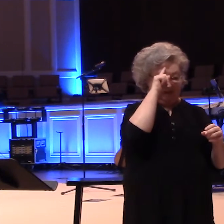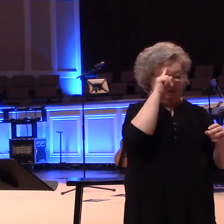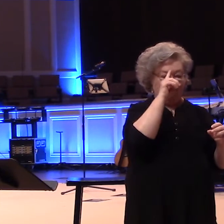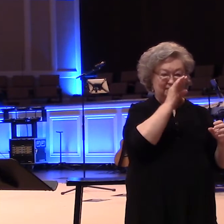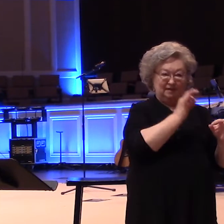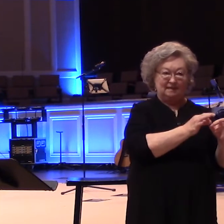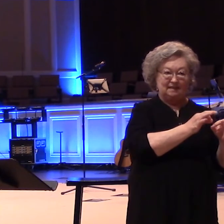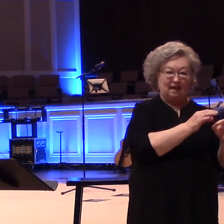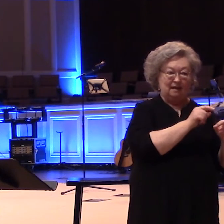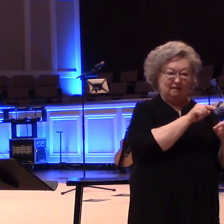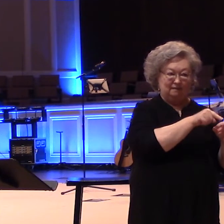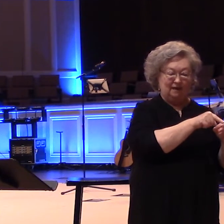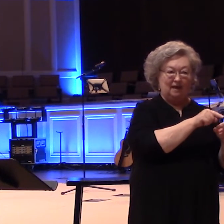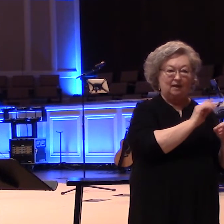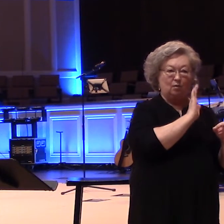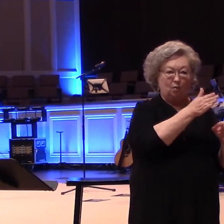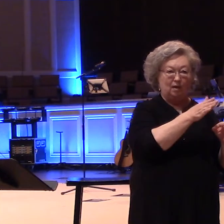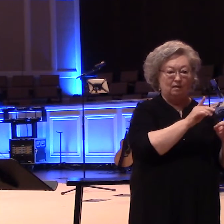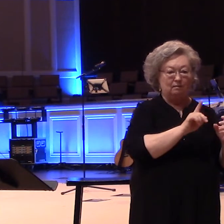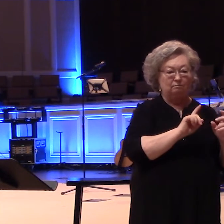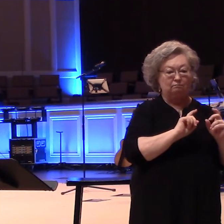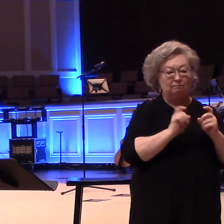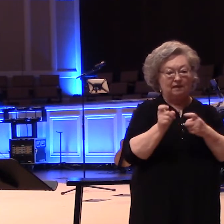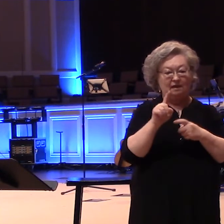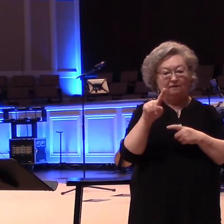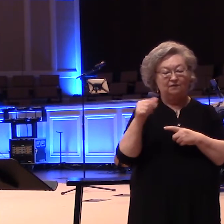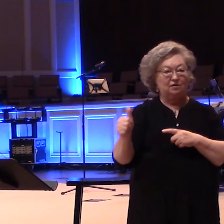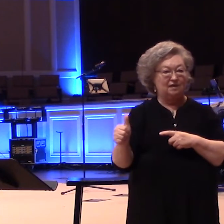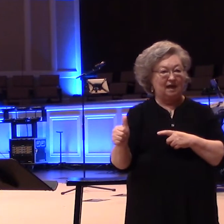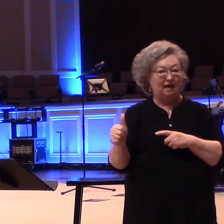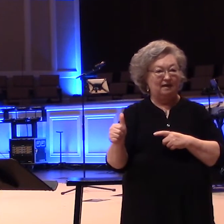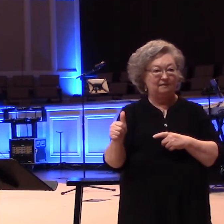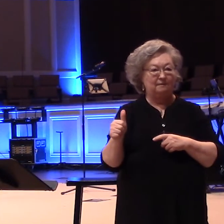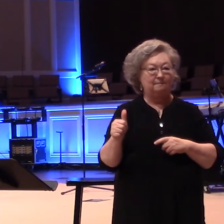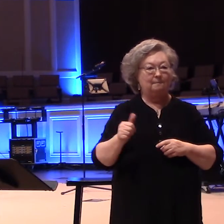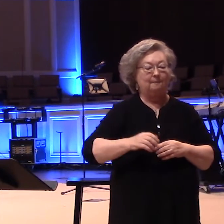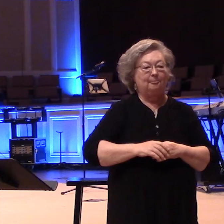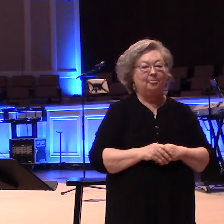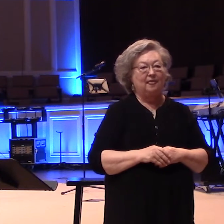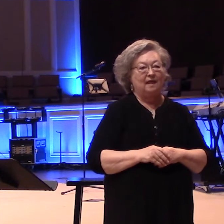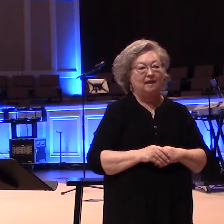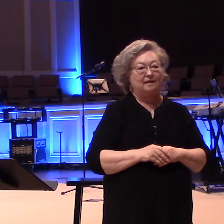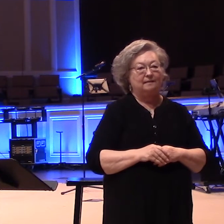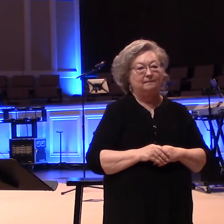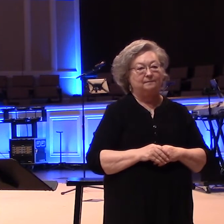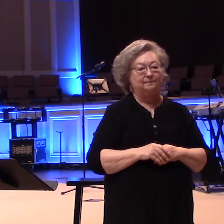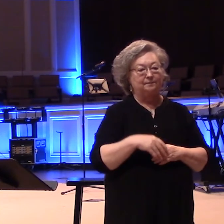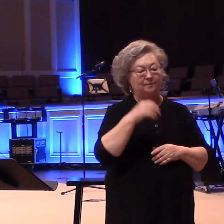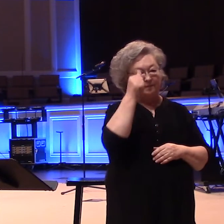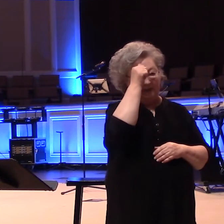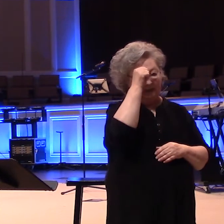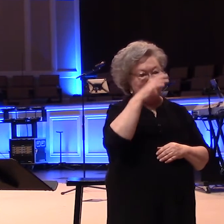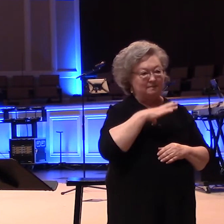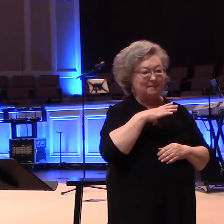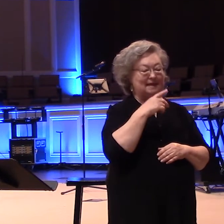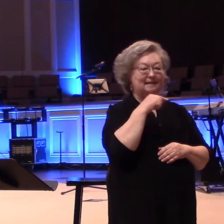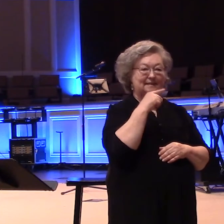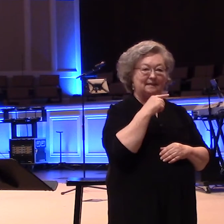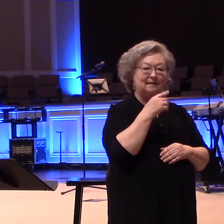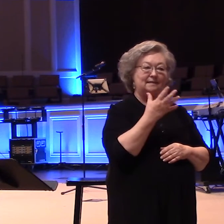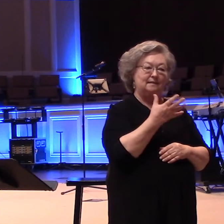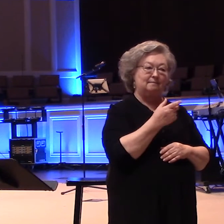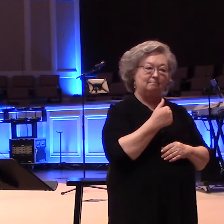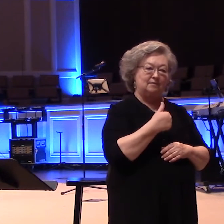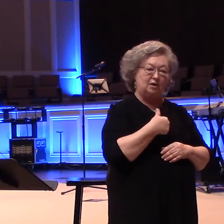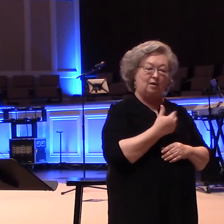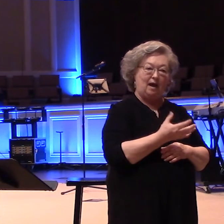start, but this is God's business. And I'm going to be just as generous as I possibly can be as God directs my mind and my